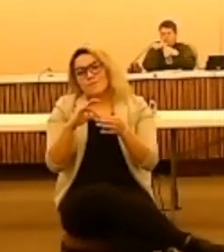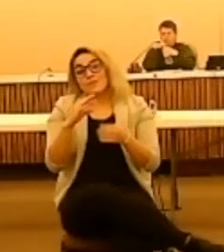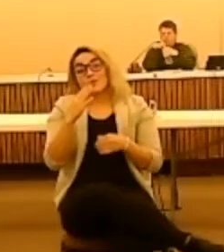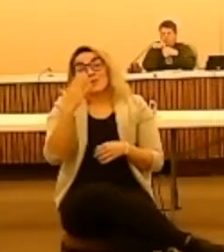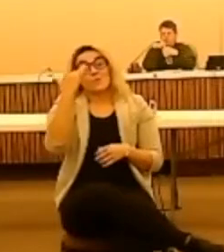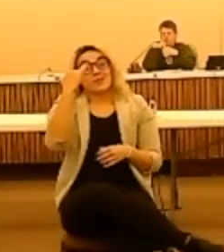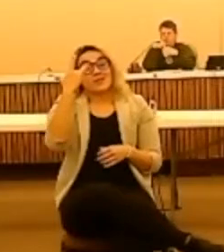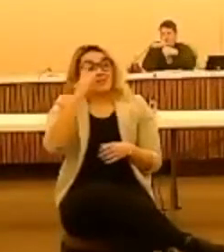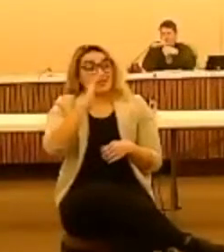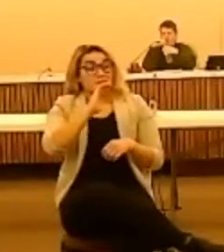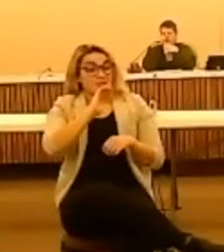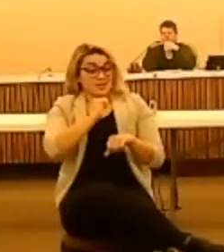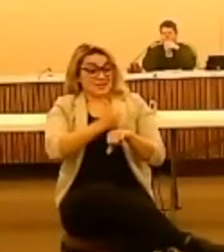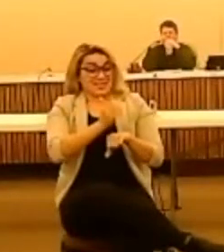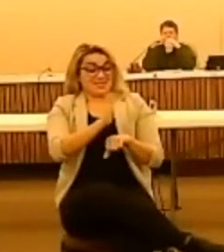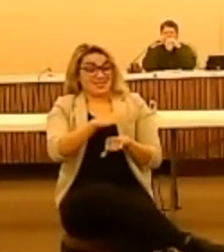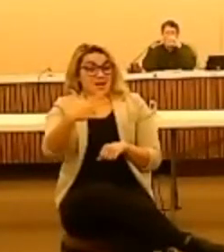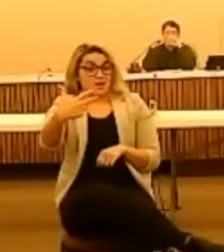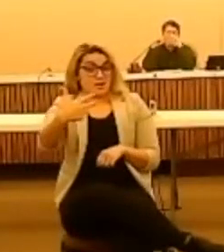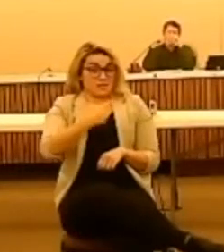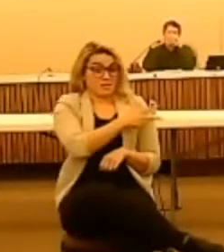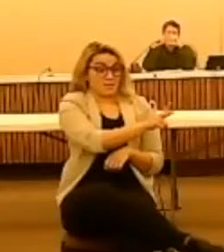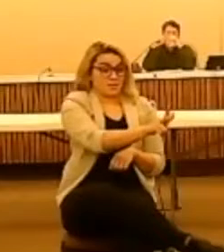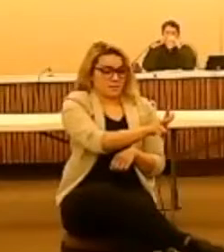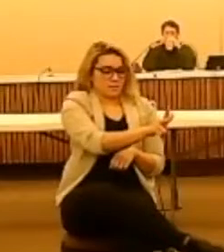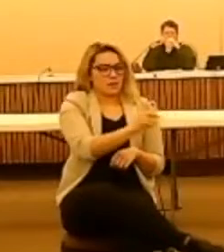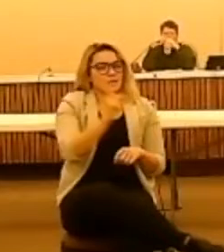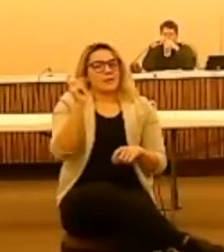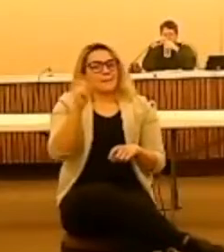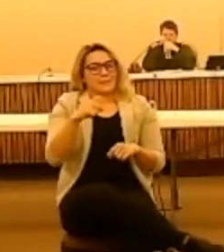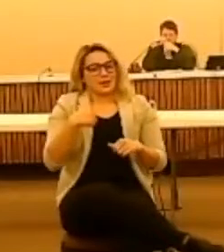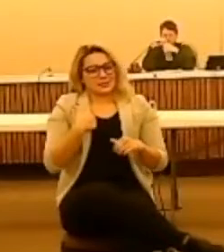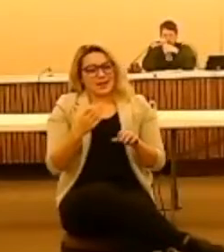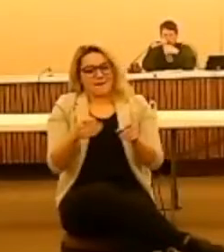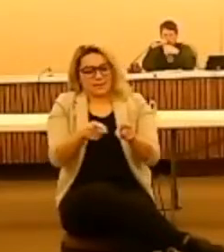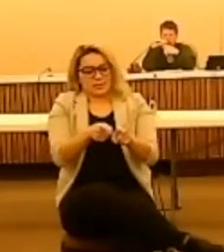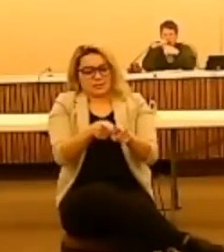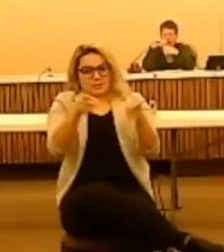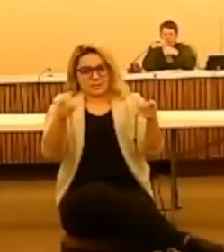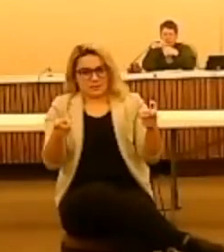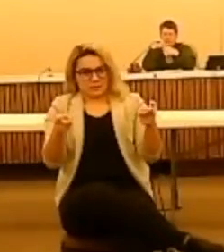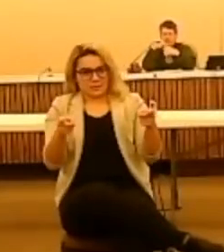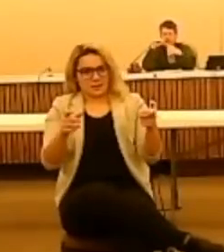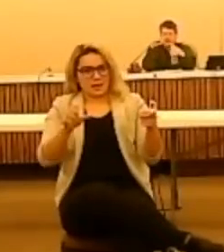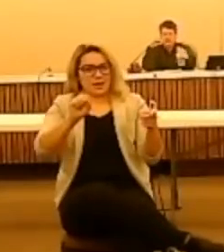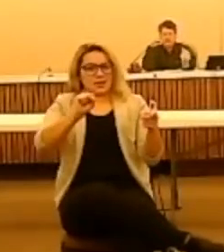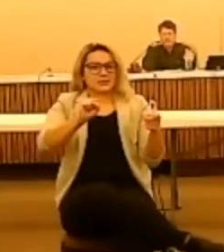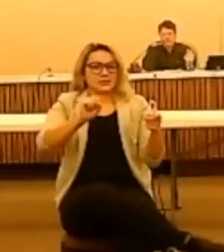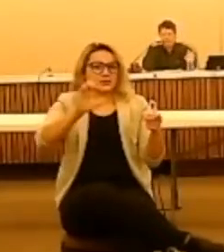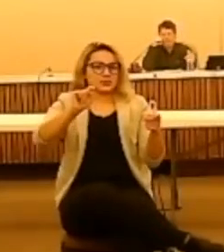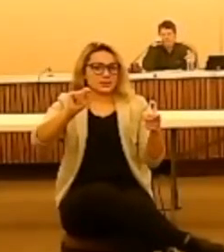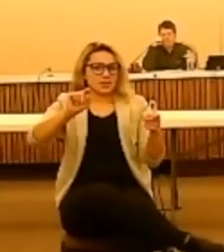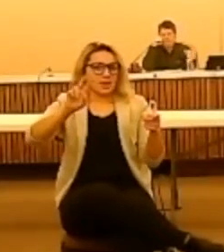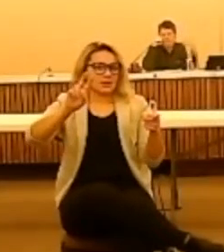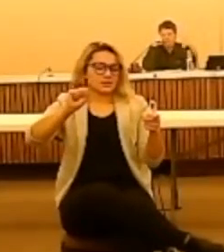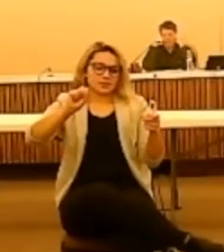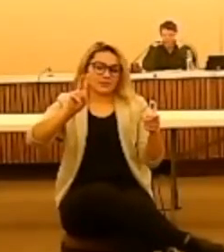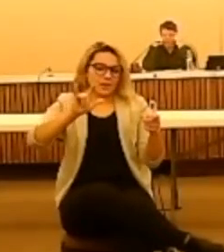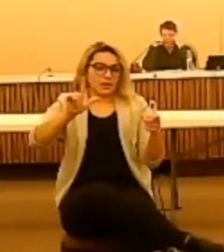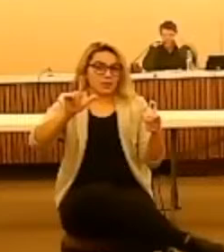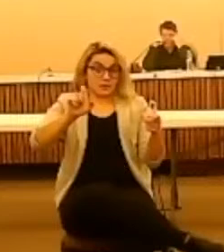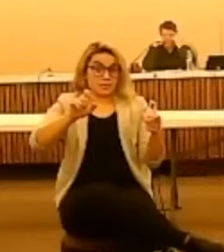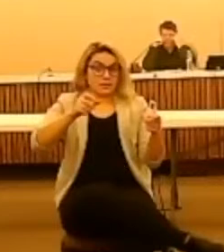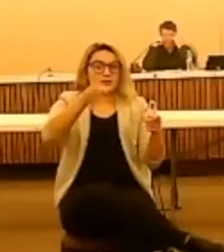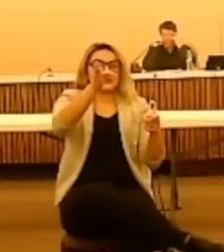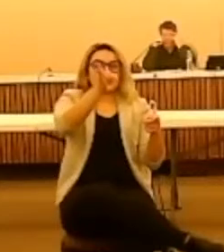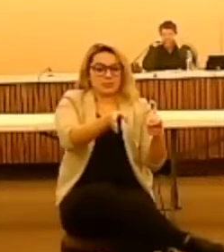a certain amount of distance between the intersection of East River Road and Scottsville West Henrietta Road, so that cars can